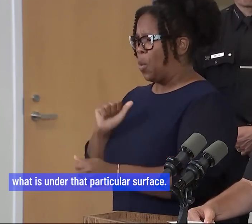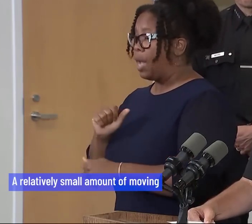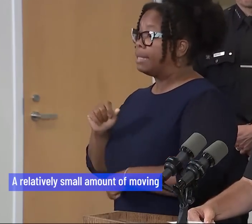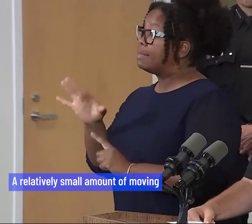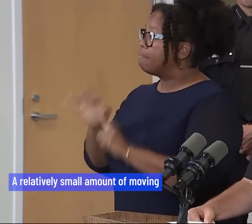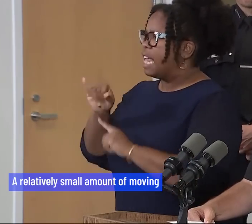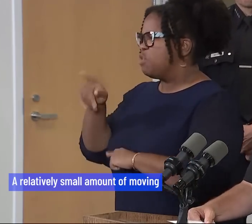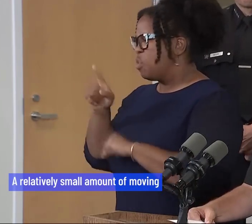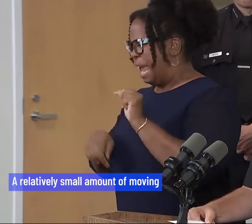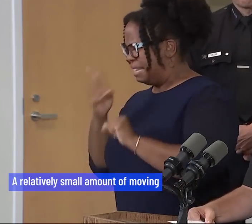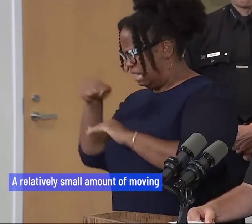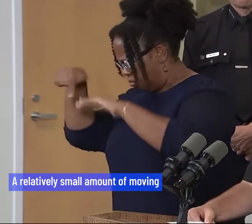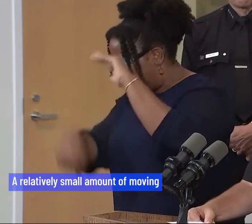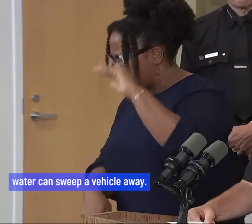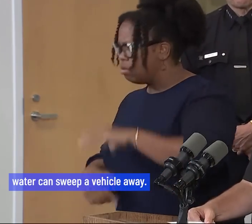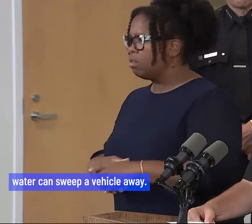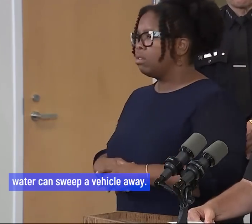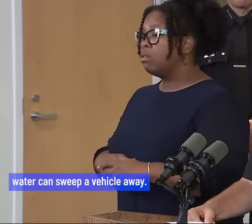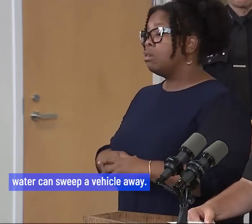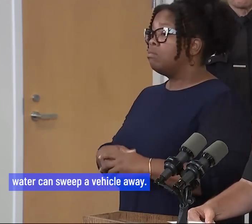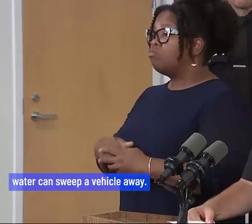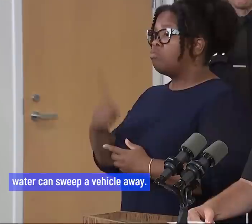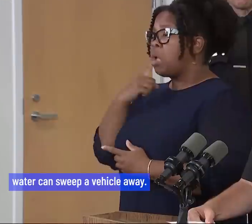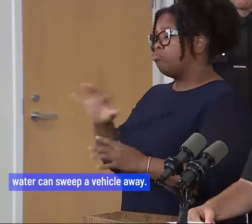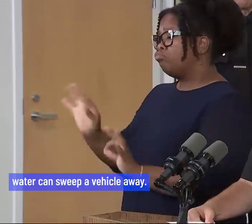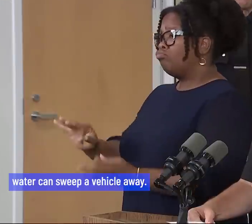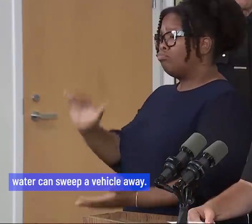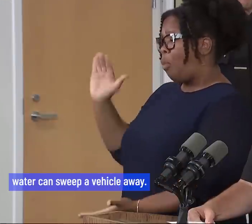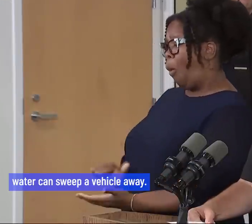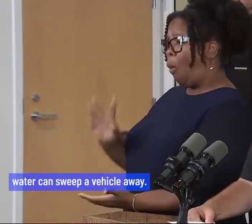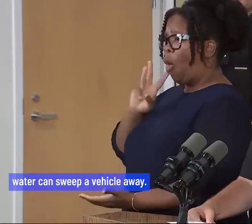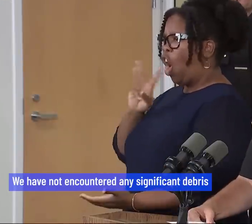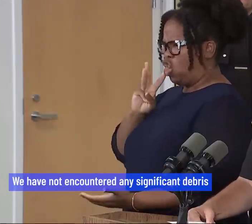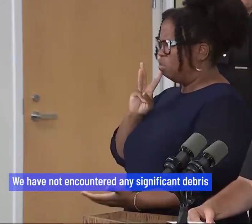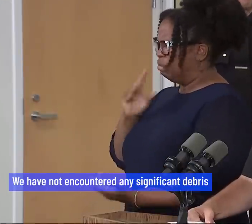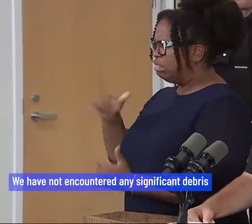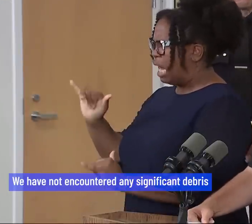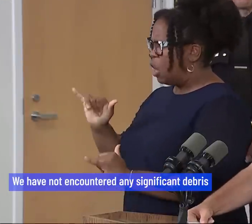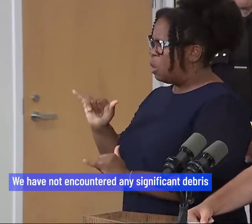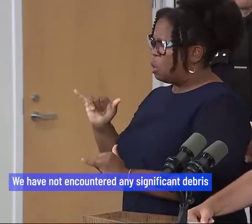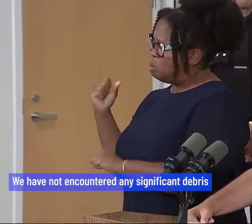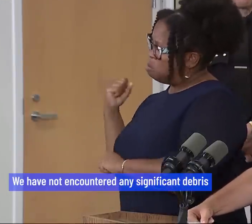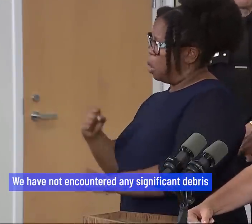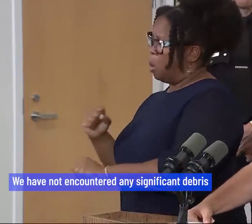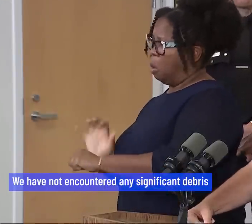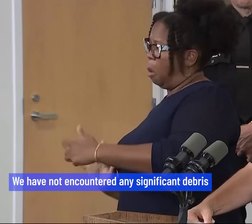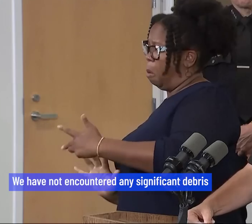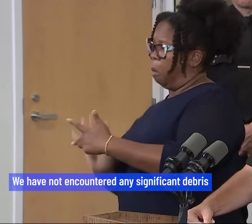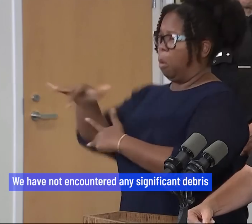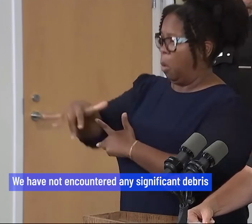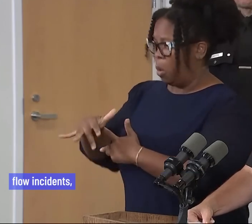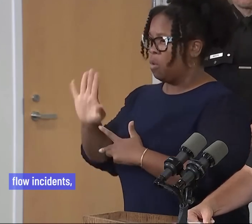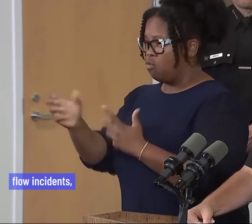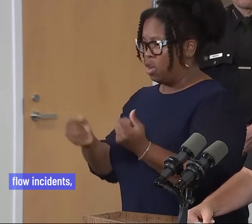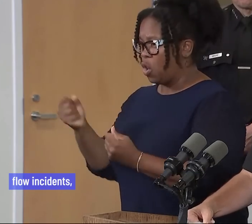surface. A relatively small amount of moving water can sweep a vehicle away. We have not encountered any